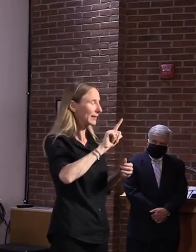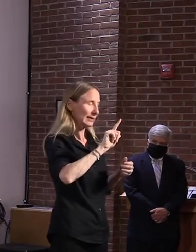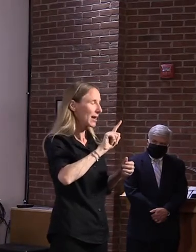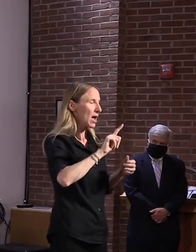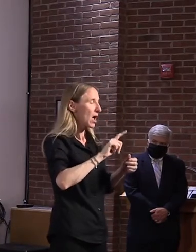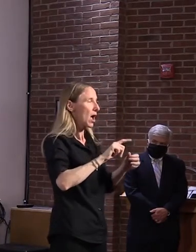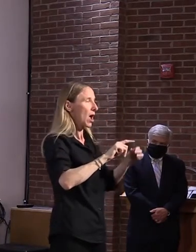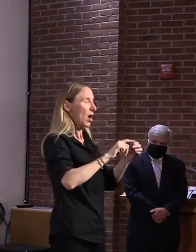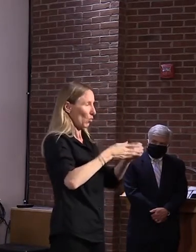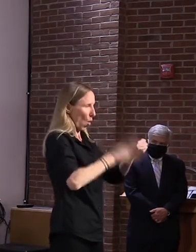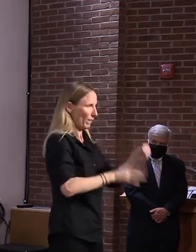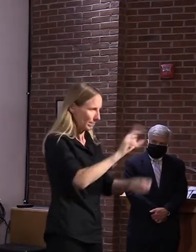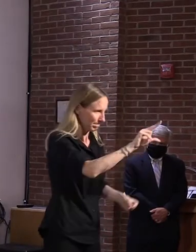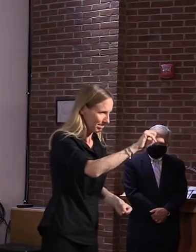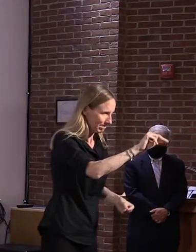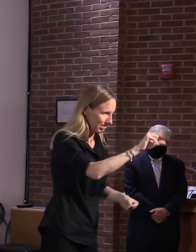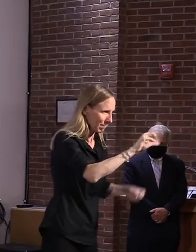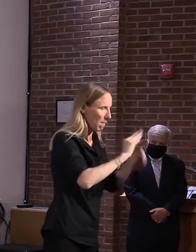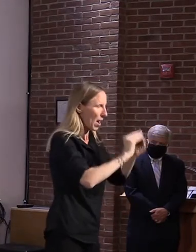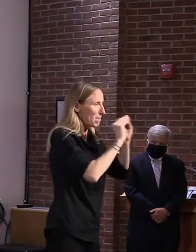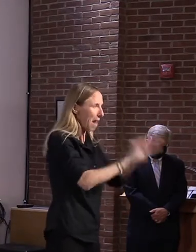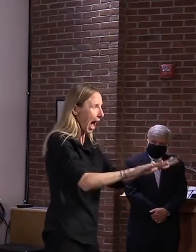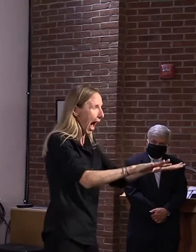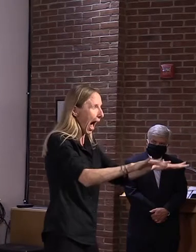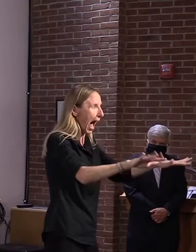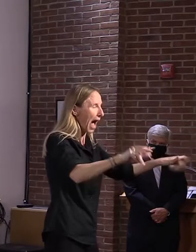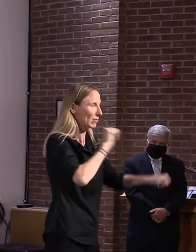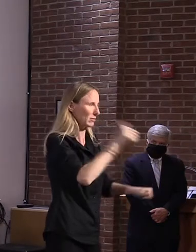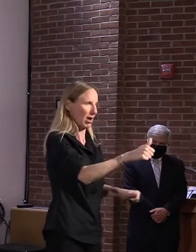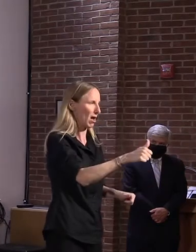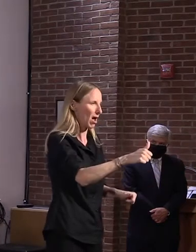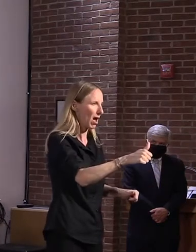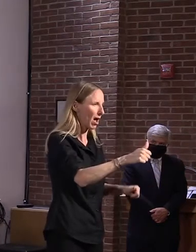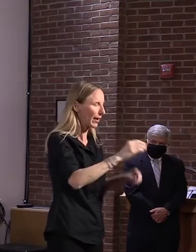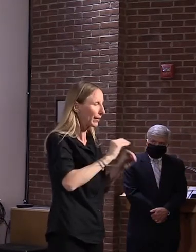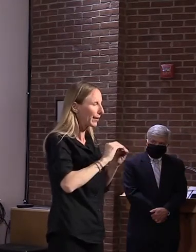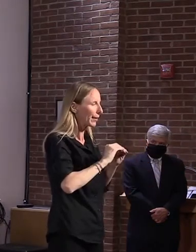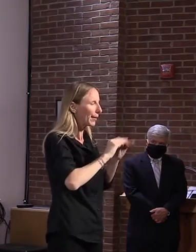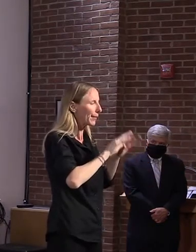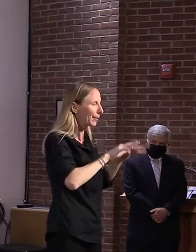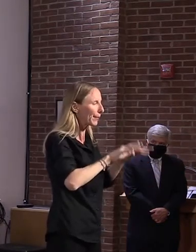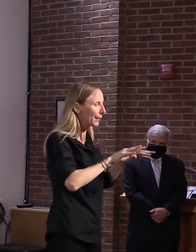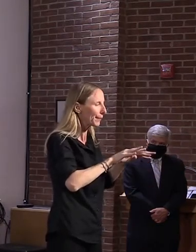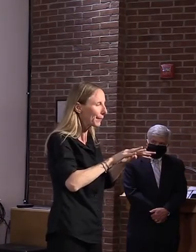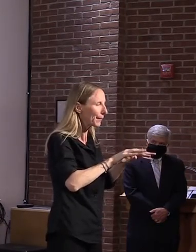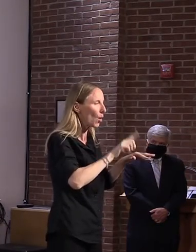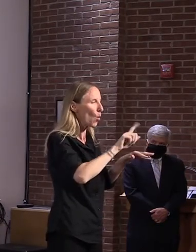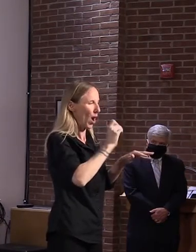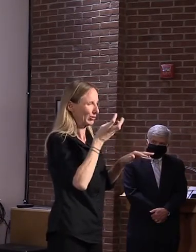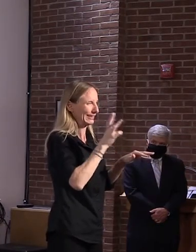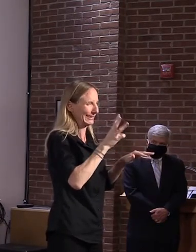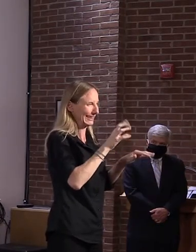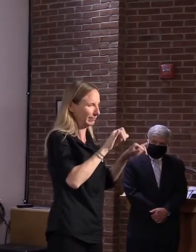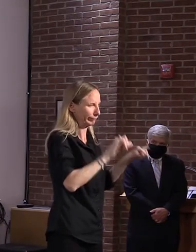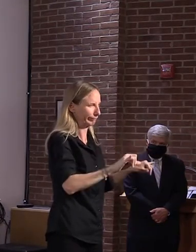it expanding substantially. It is now at 116